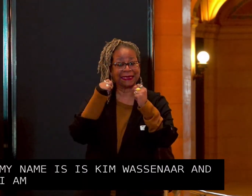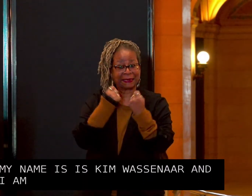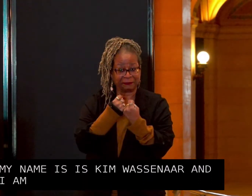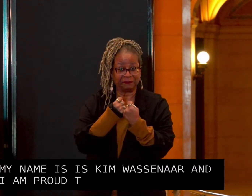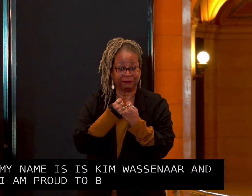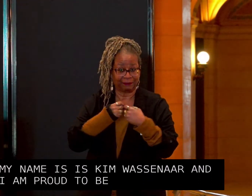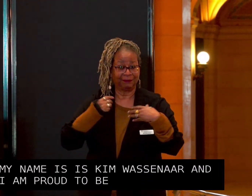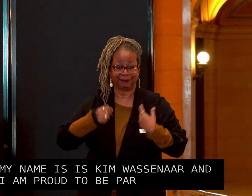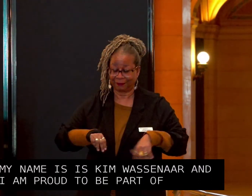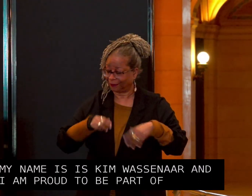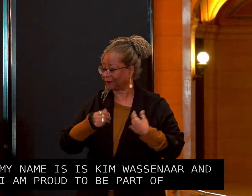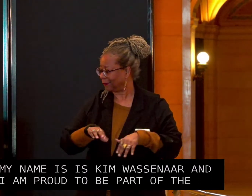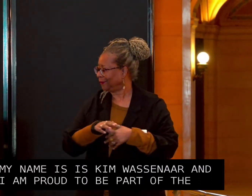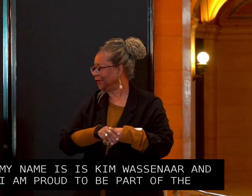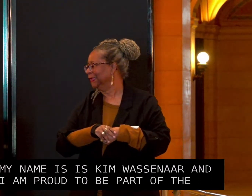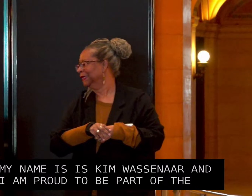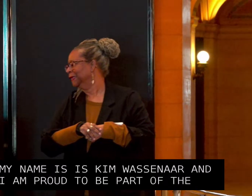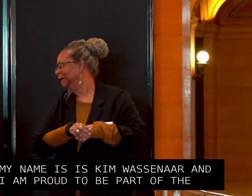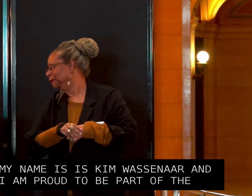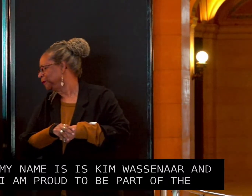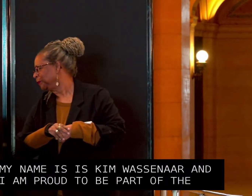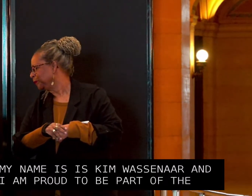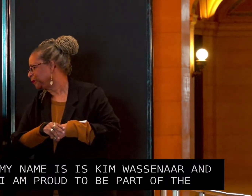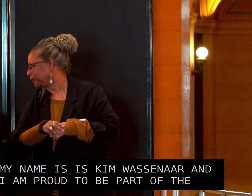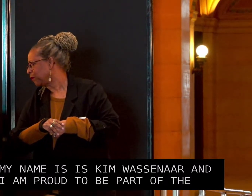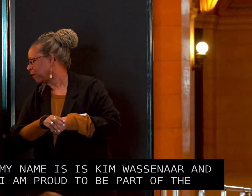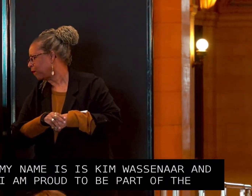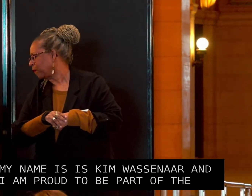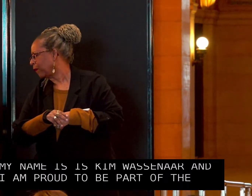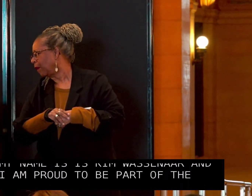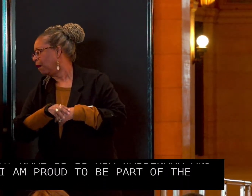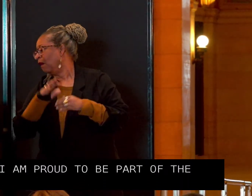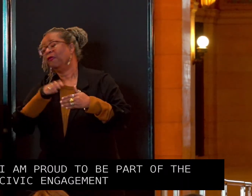of the civic engagement team.